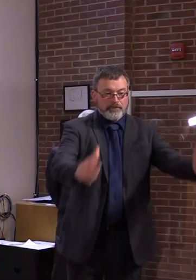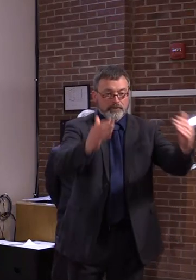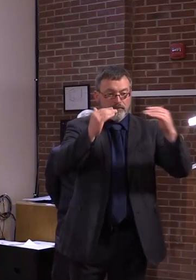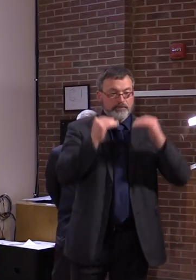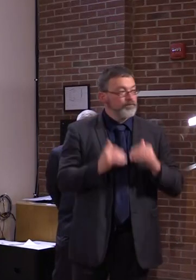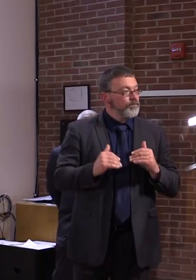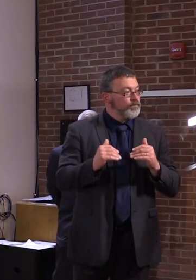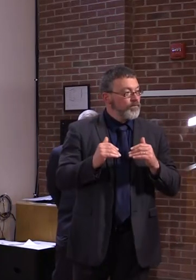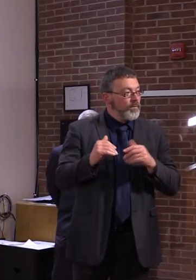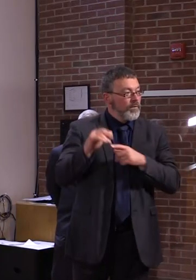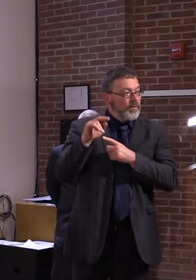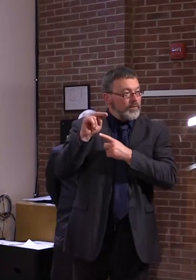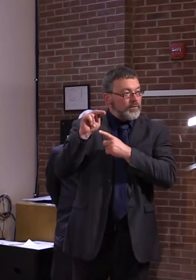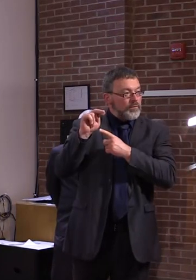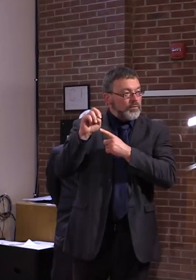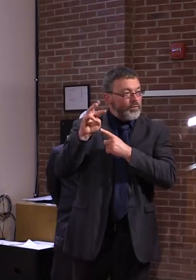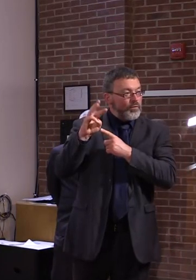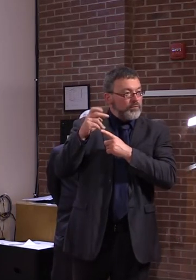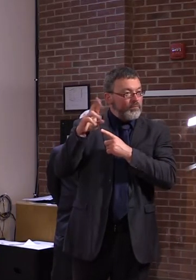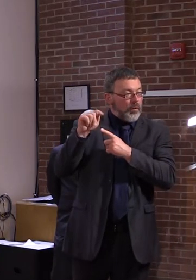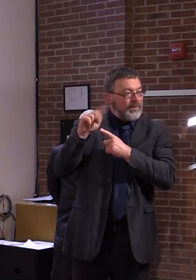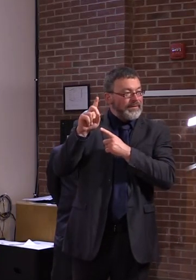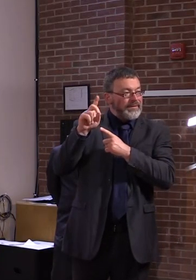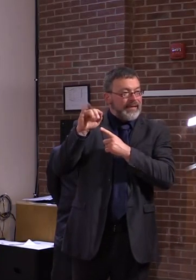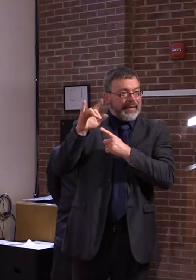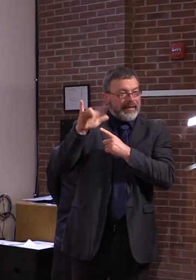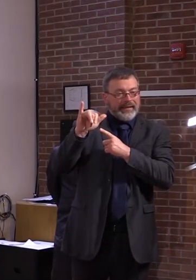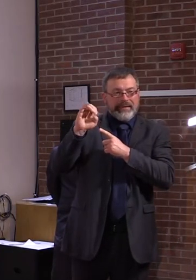Chris Roy, Newport Daily Express.